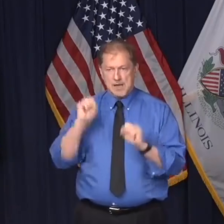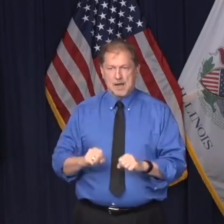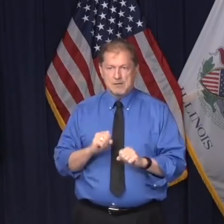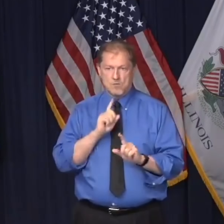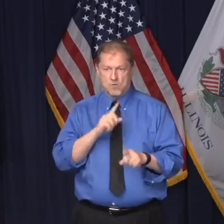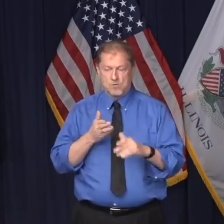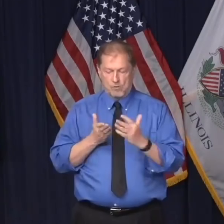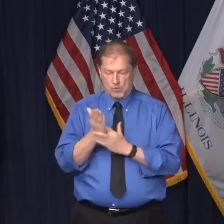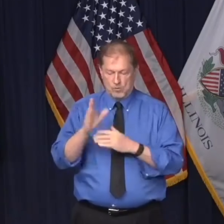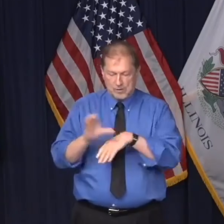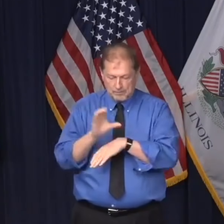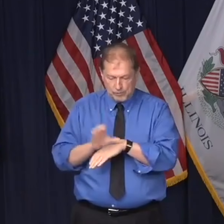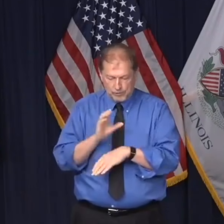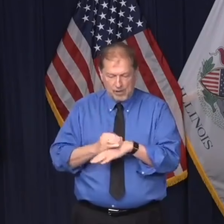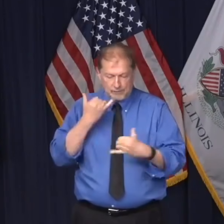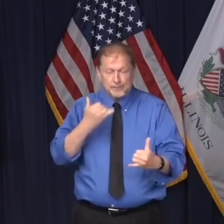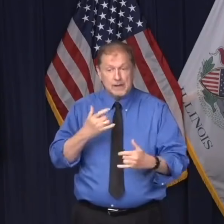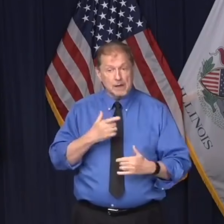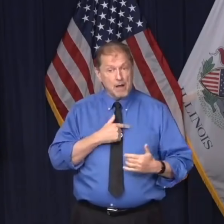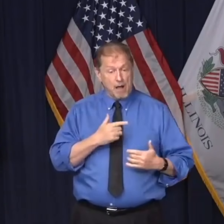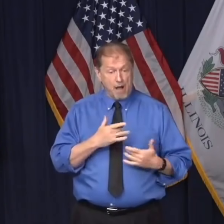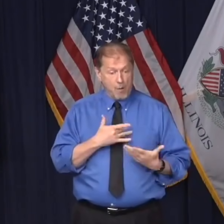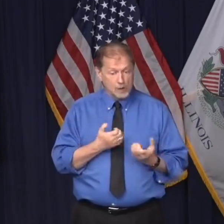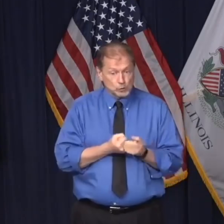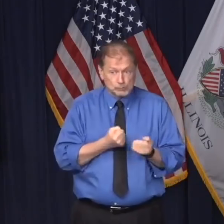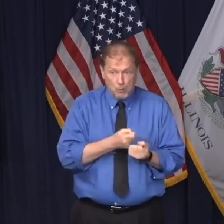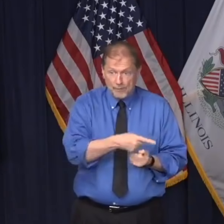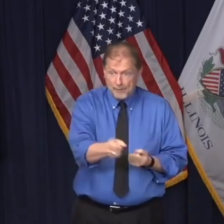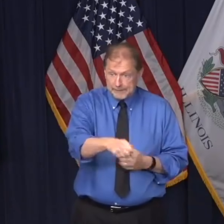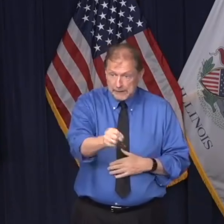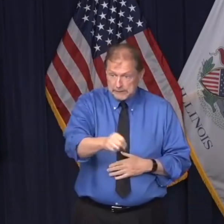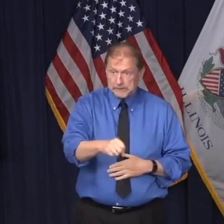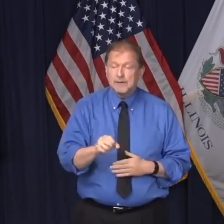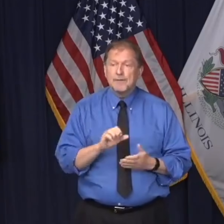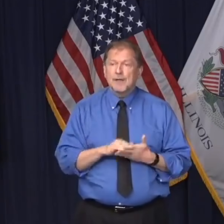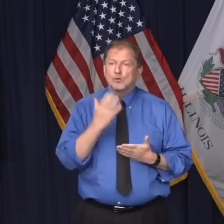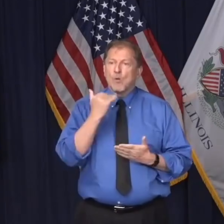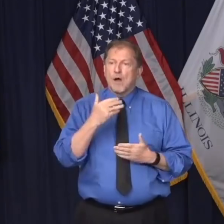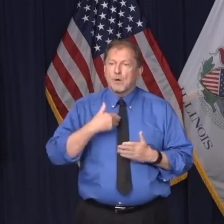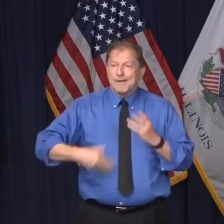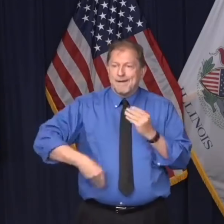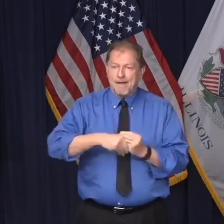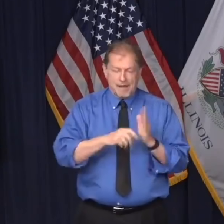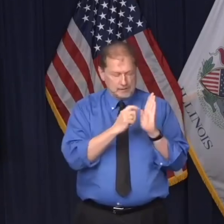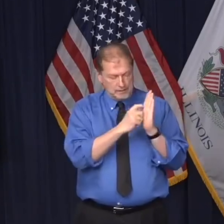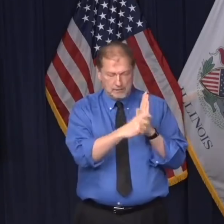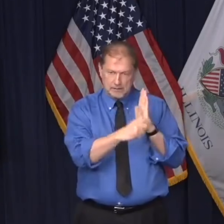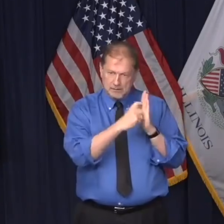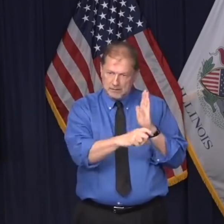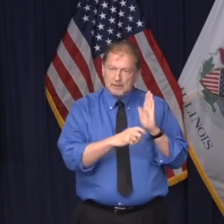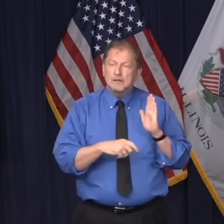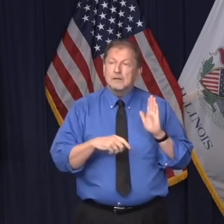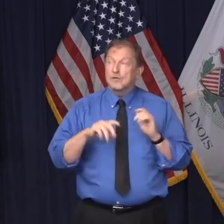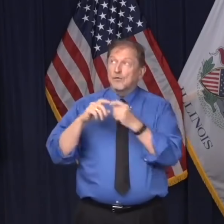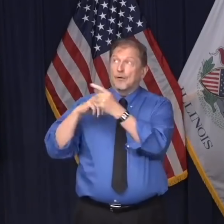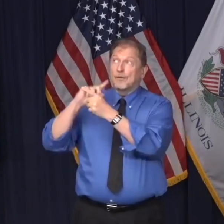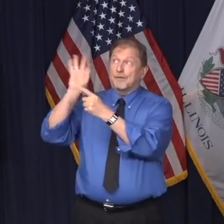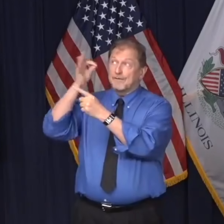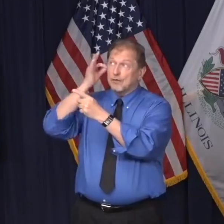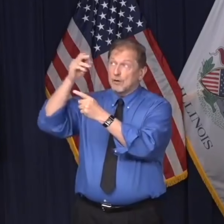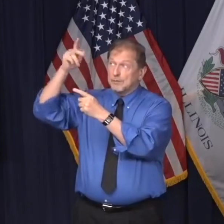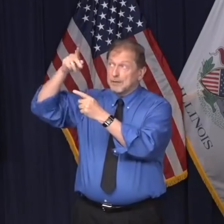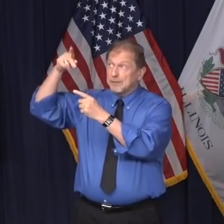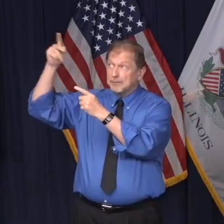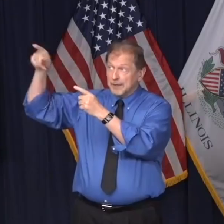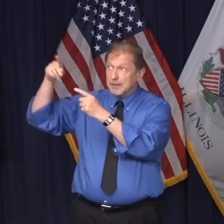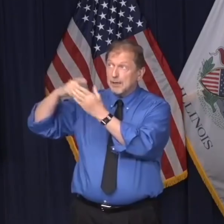I am most concerned about those small businesses. It's one of the reasons we created, even in addition to the PPP program at the federal level, which I don't think has been great